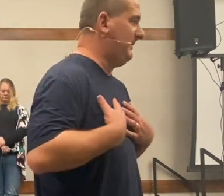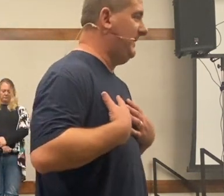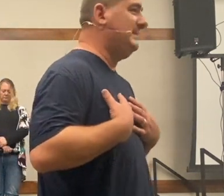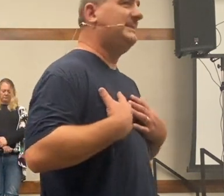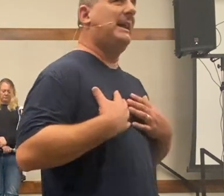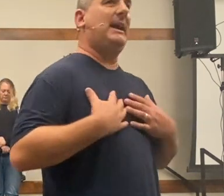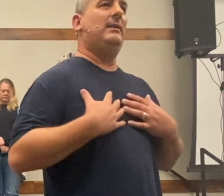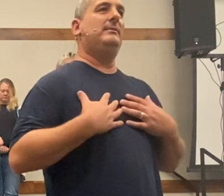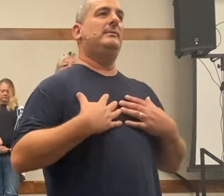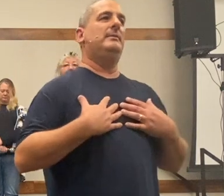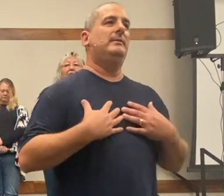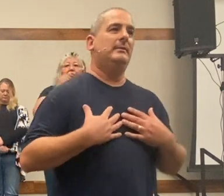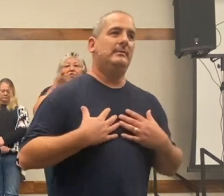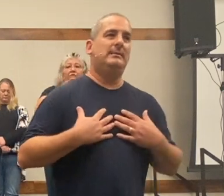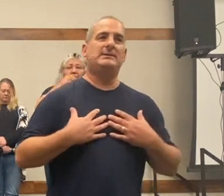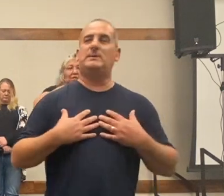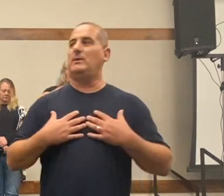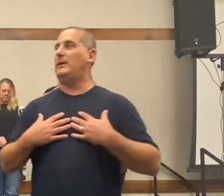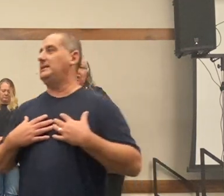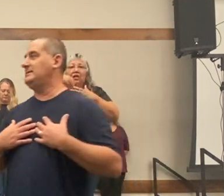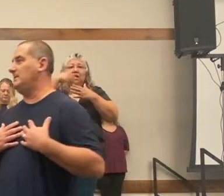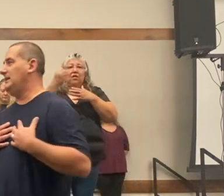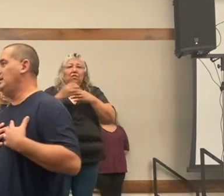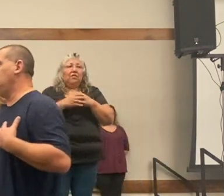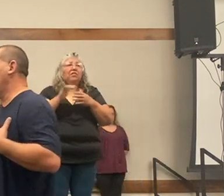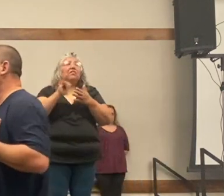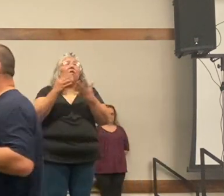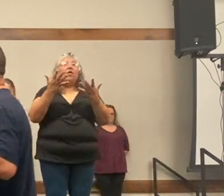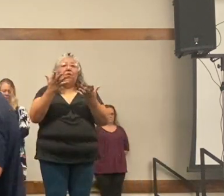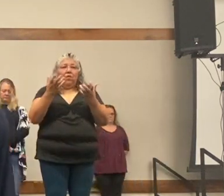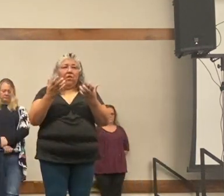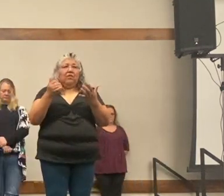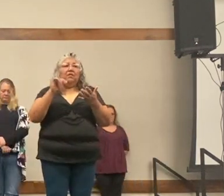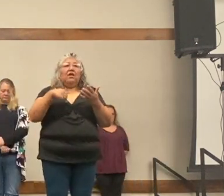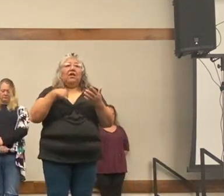Build me from the inside out. That's what I want. That's what I need.